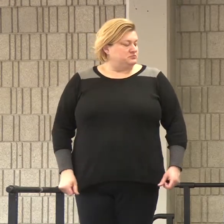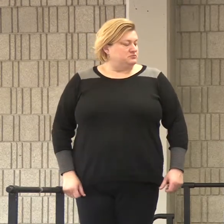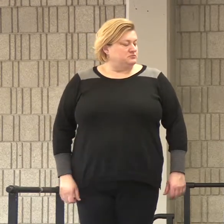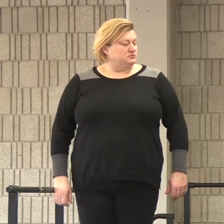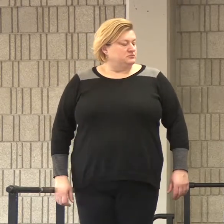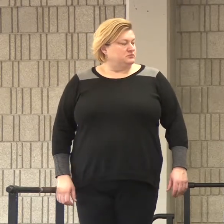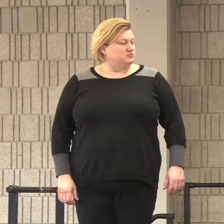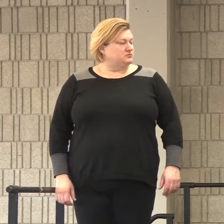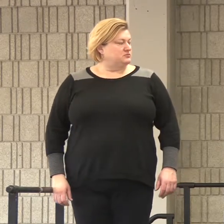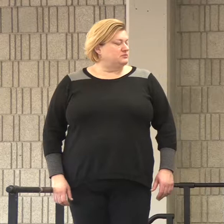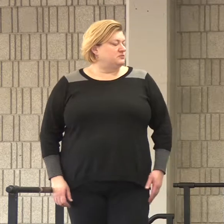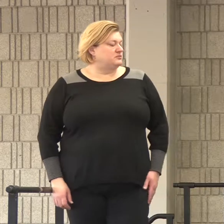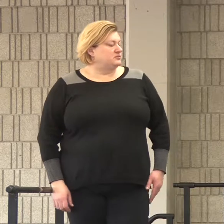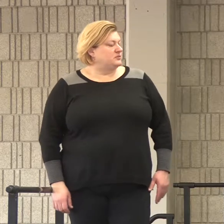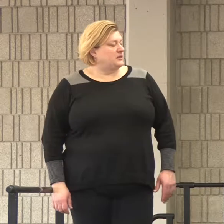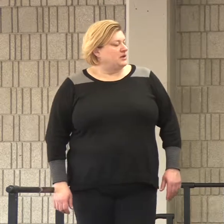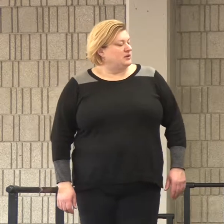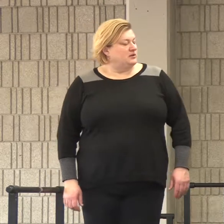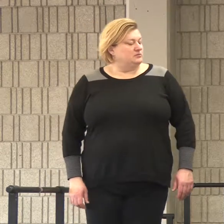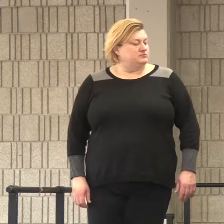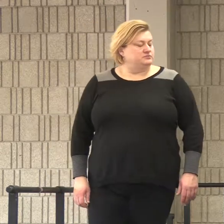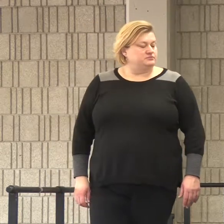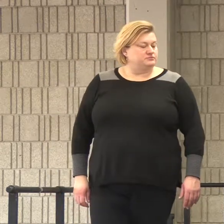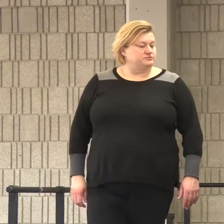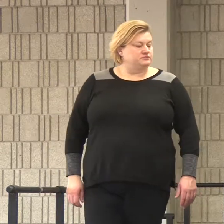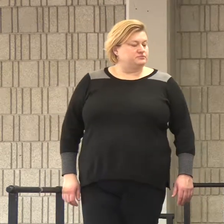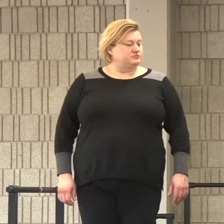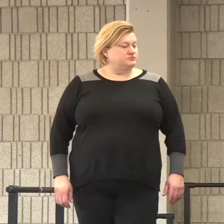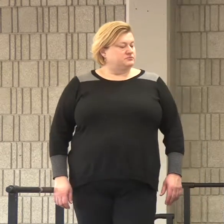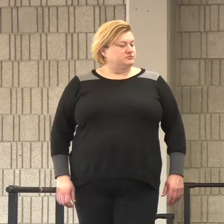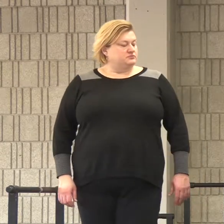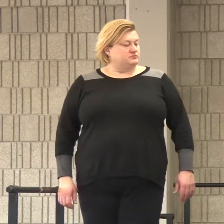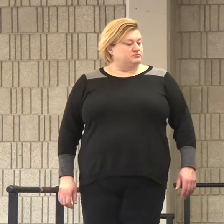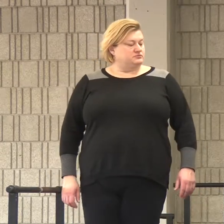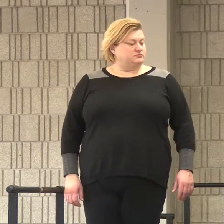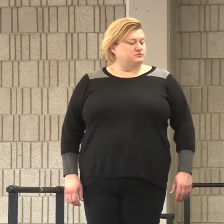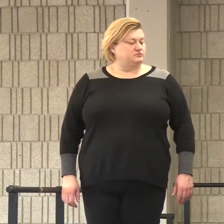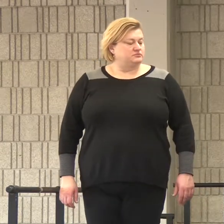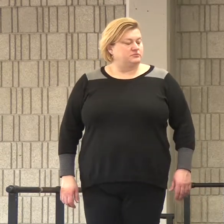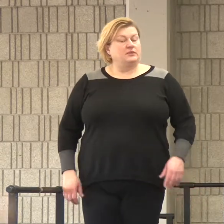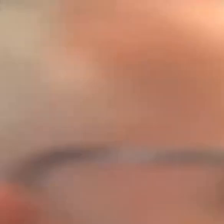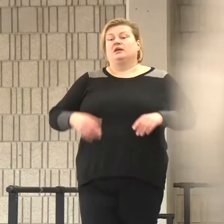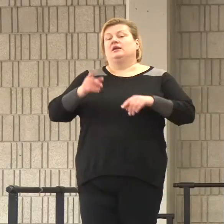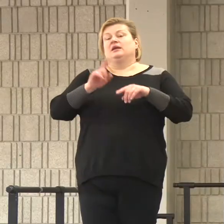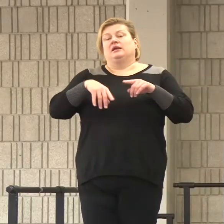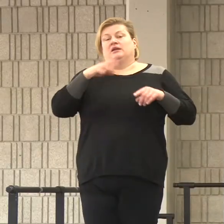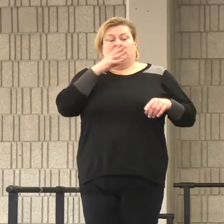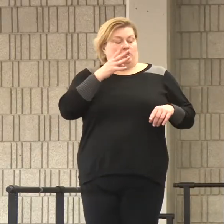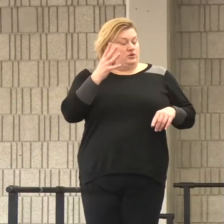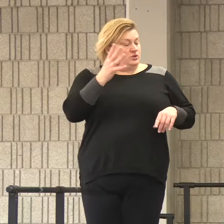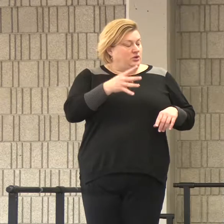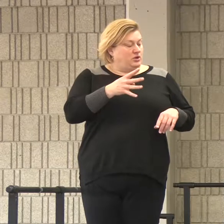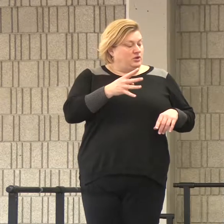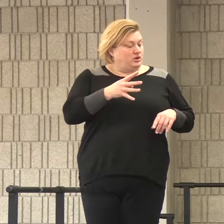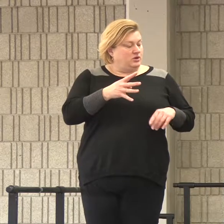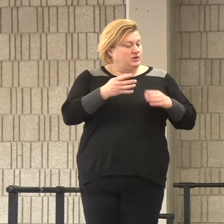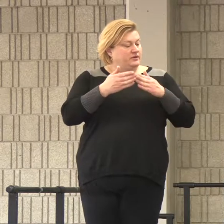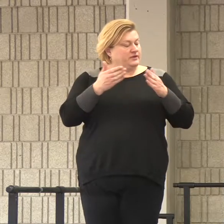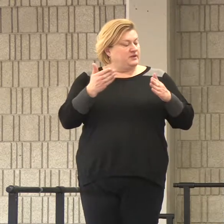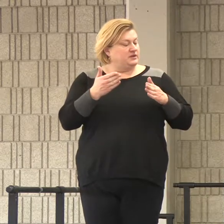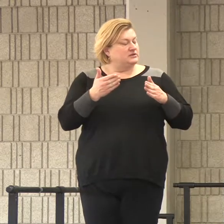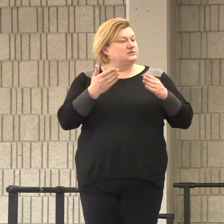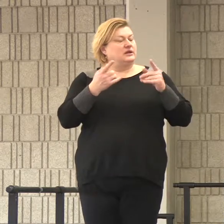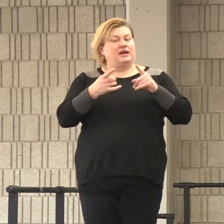We cannot ignore some of the things that are going on in society today in America and across the